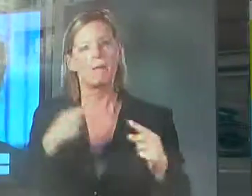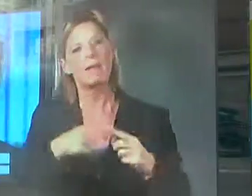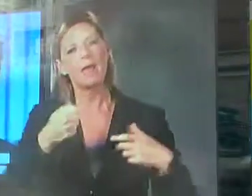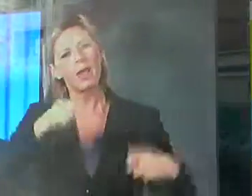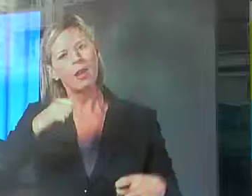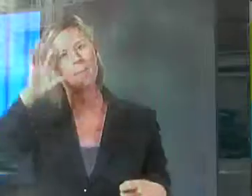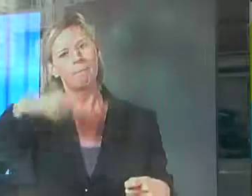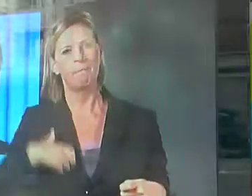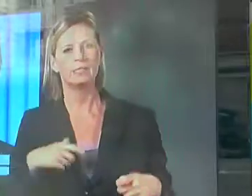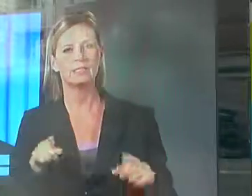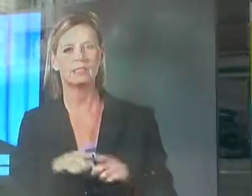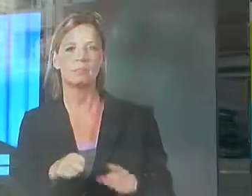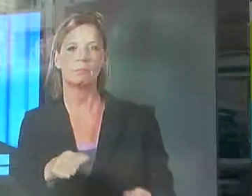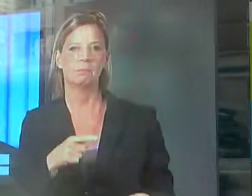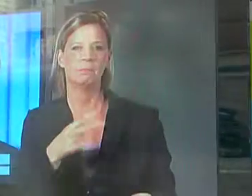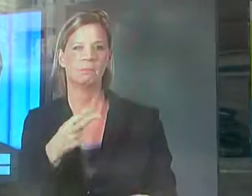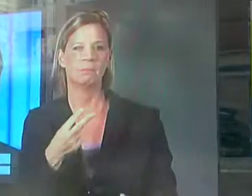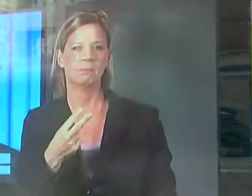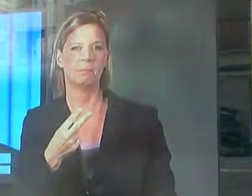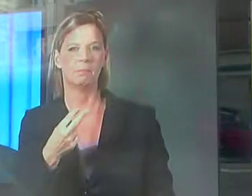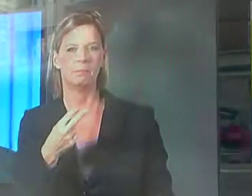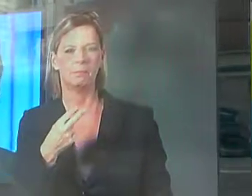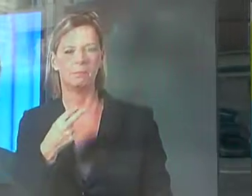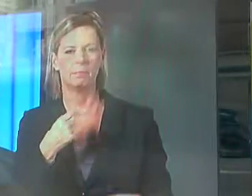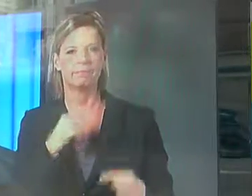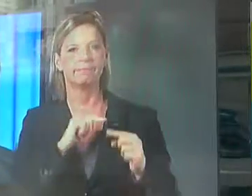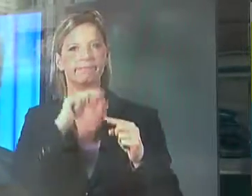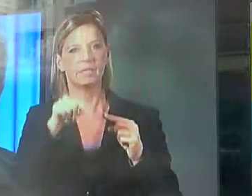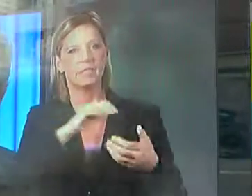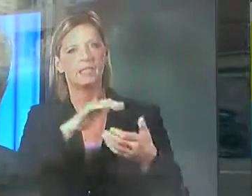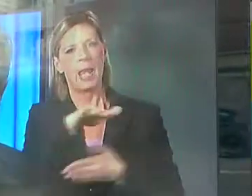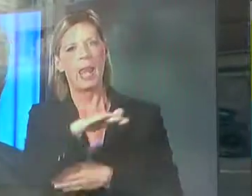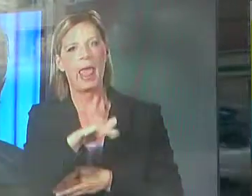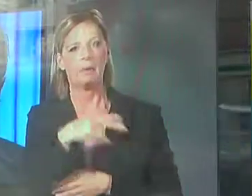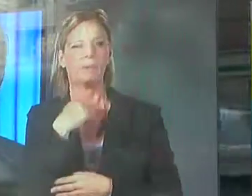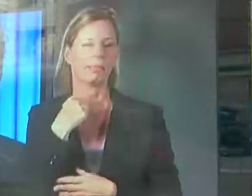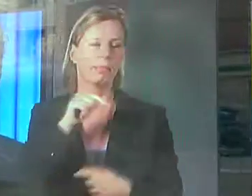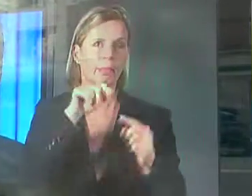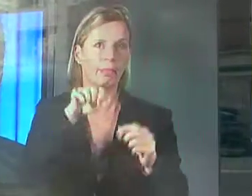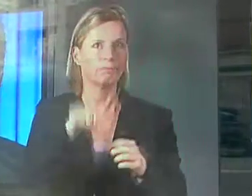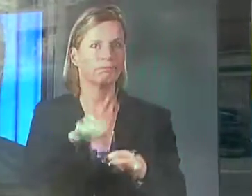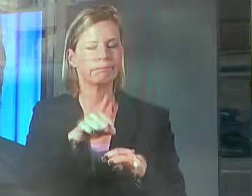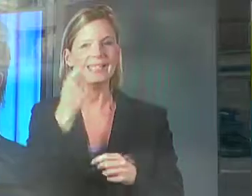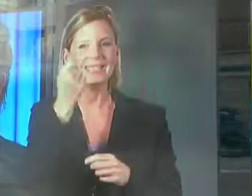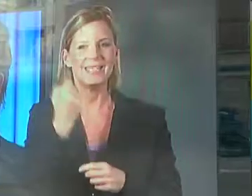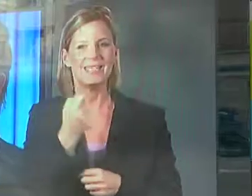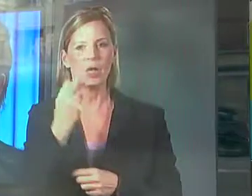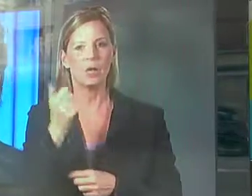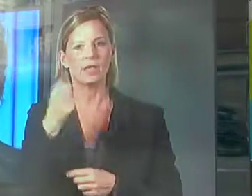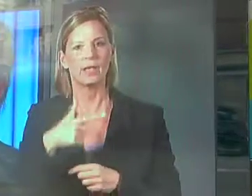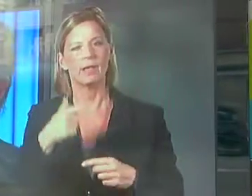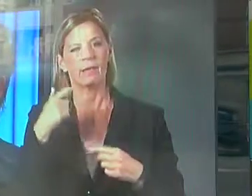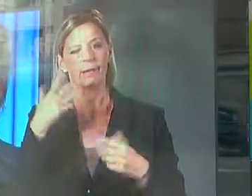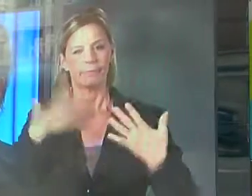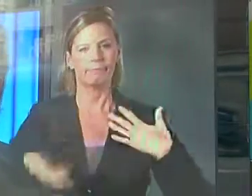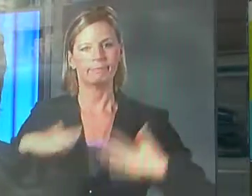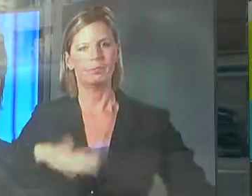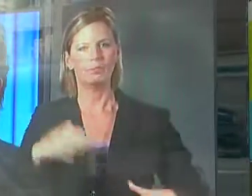especially if it is something you strongly disagree with. Also, do you feel like you are being watched?